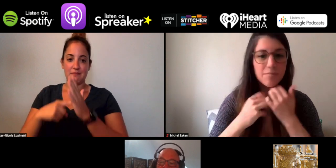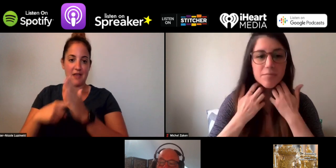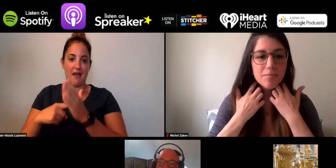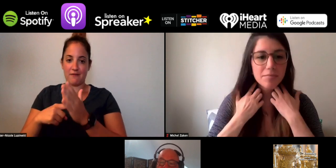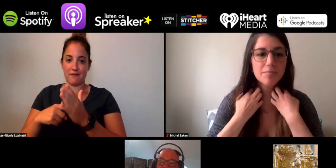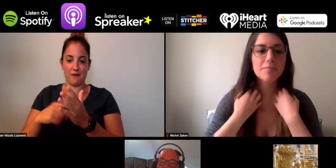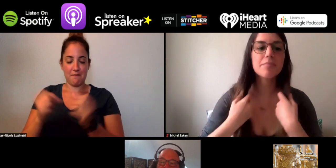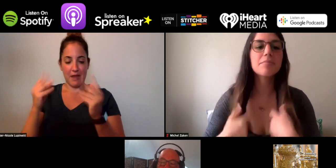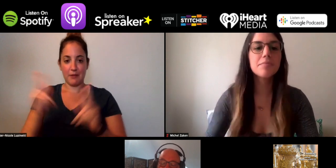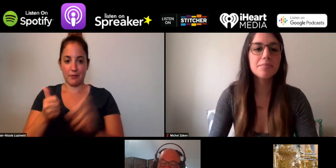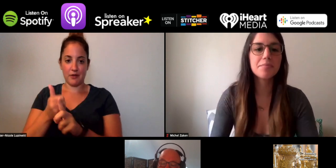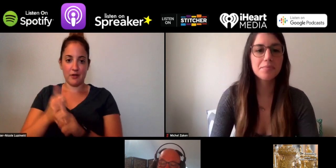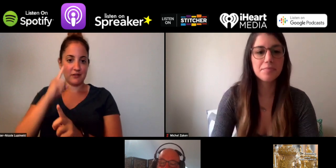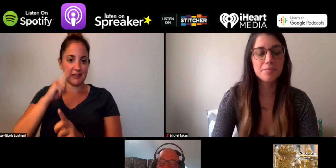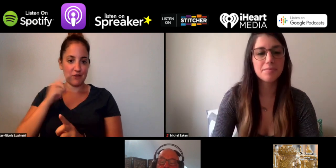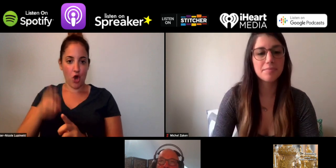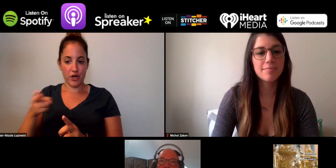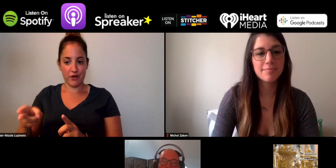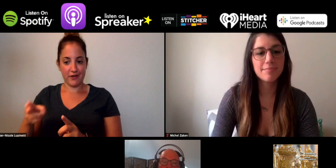hearing, to be approachable.